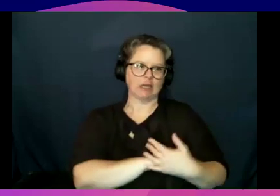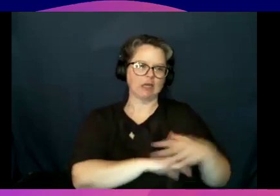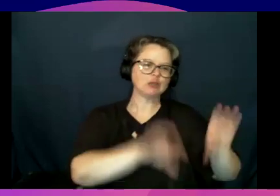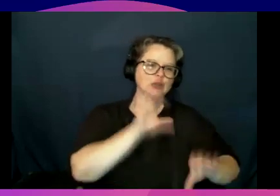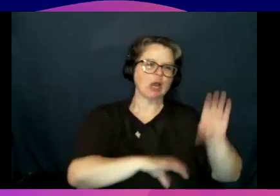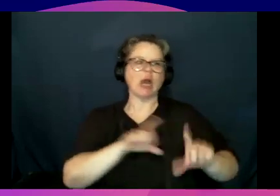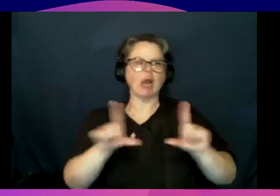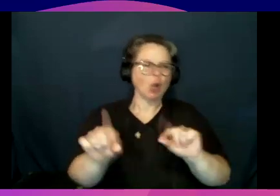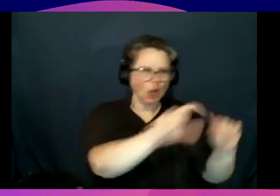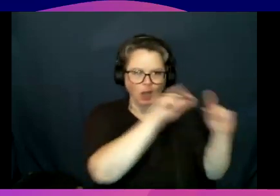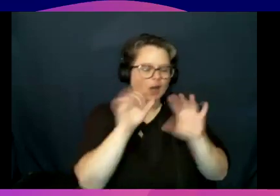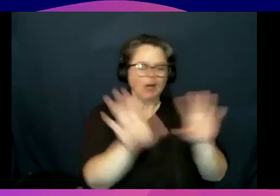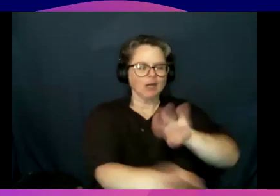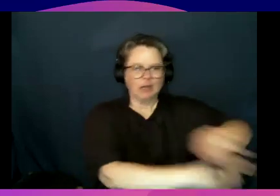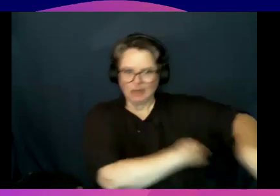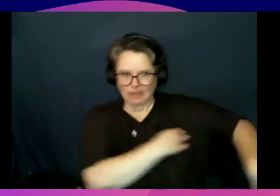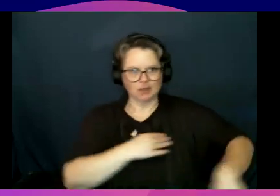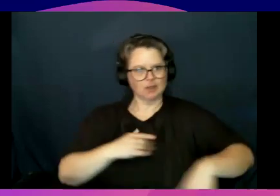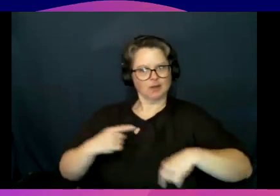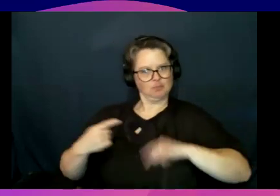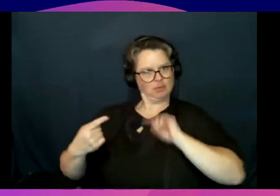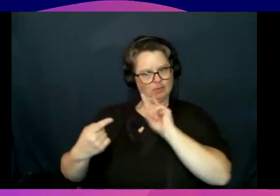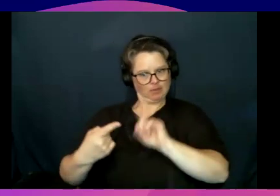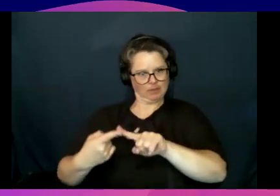Chris and I say, hey, Chris, I was